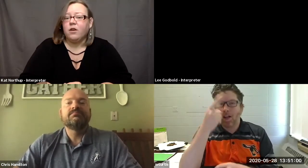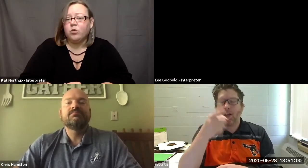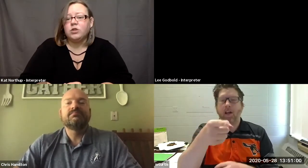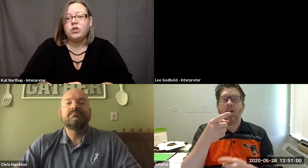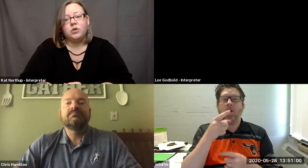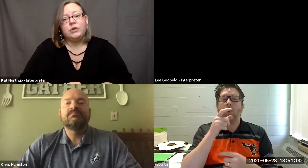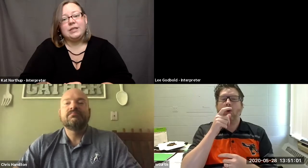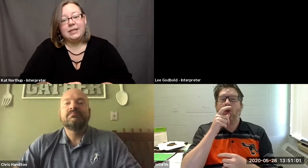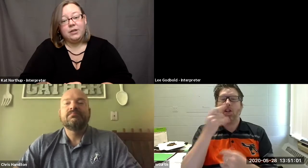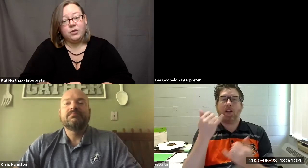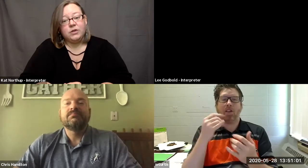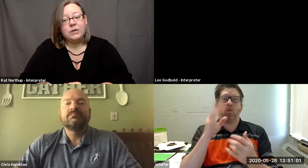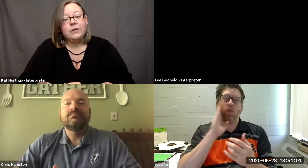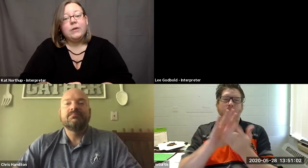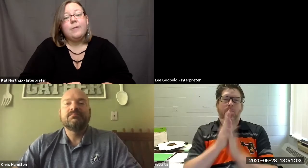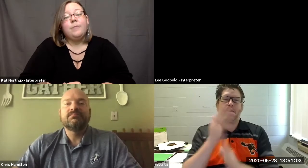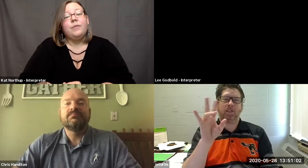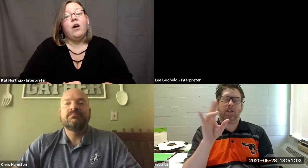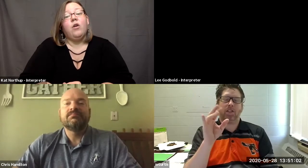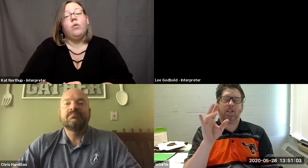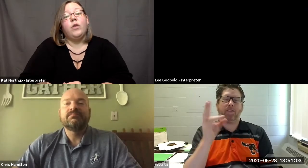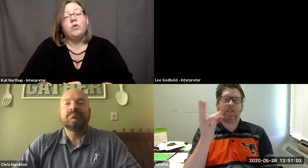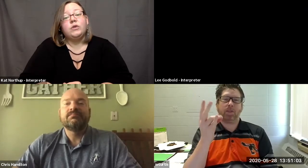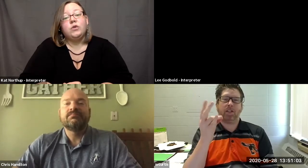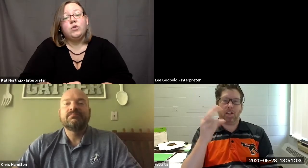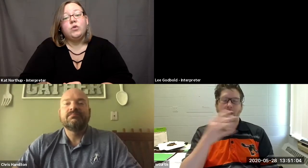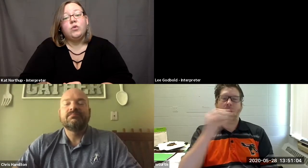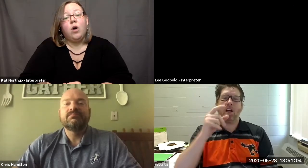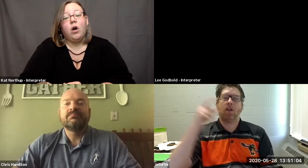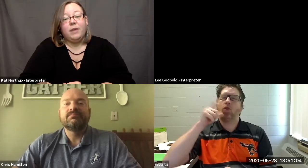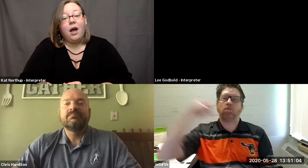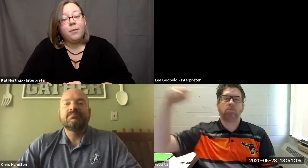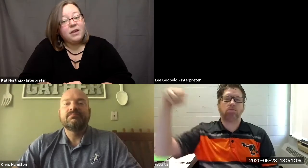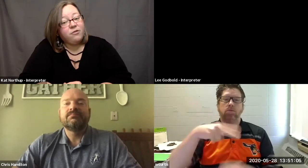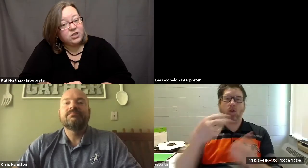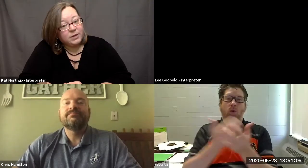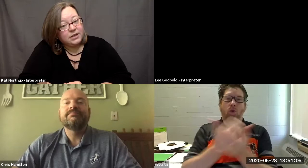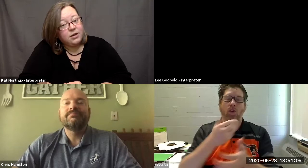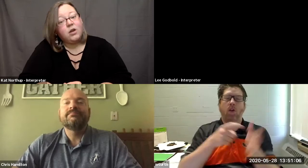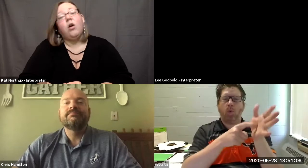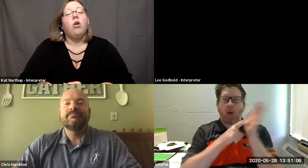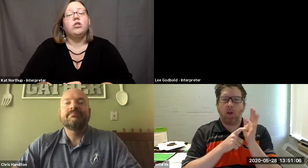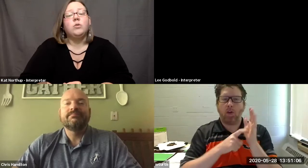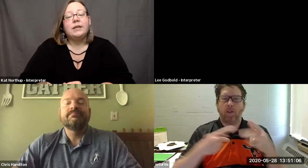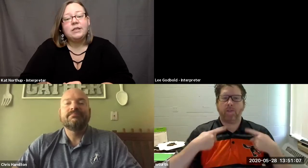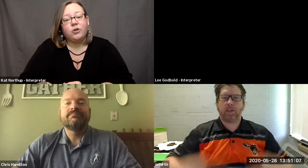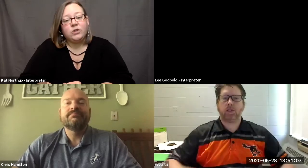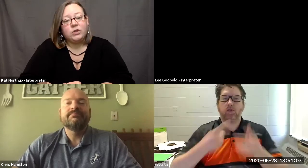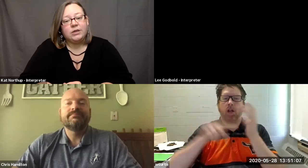sophomores, juniors, and seniors. Now, those who are becoming freshmen or transfer students